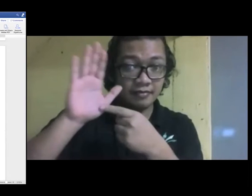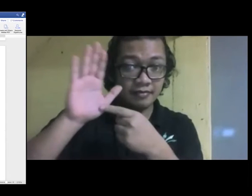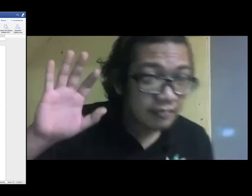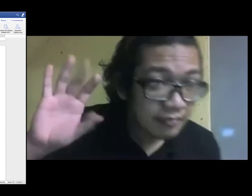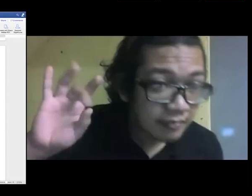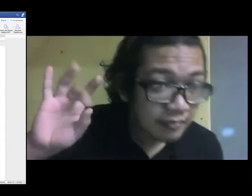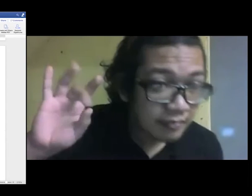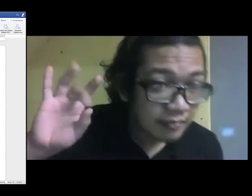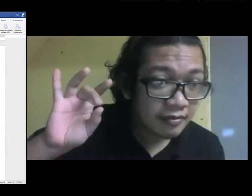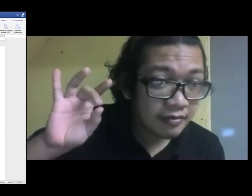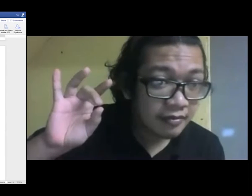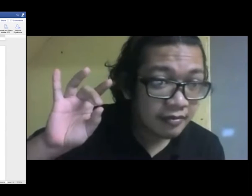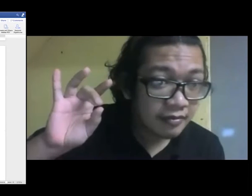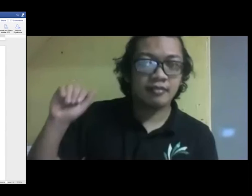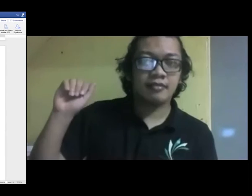Um,